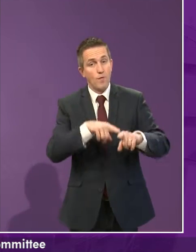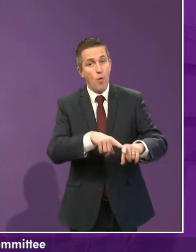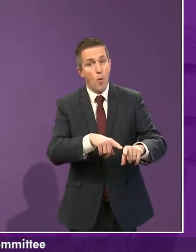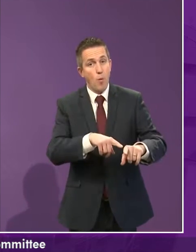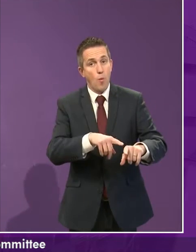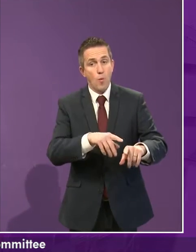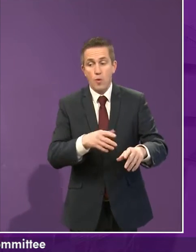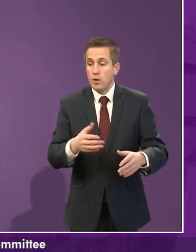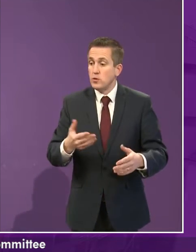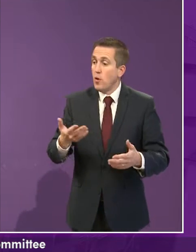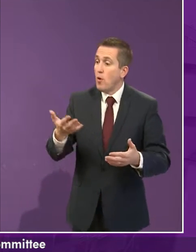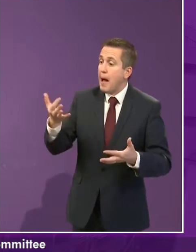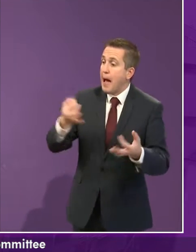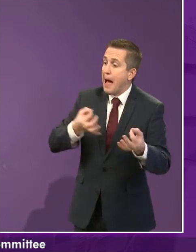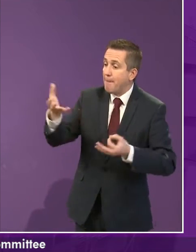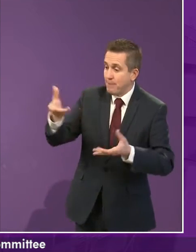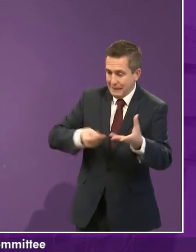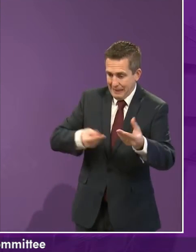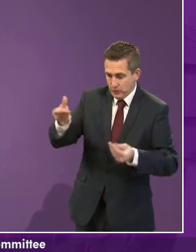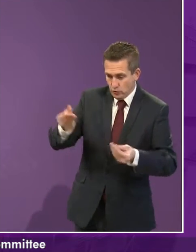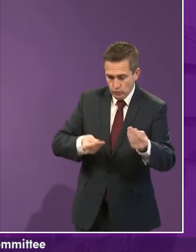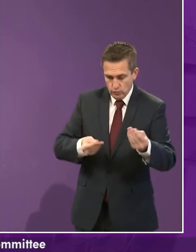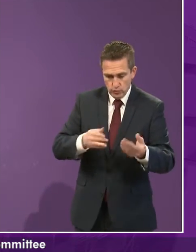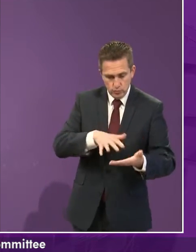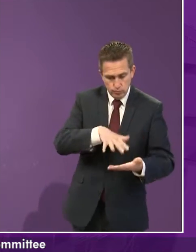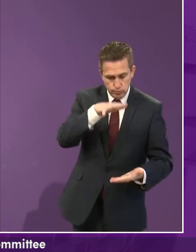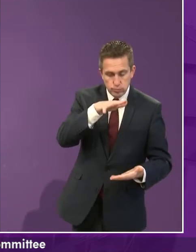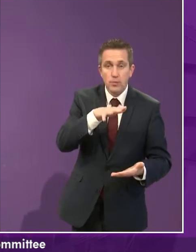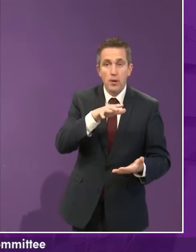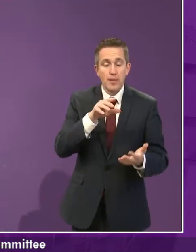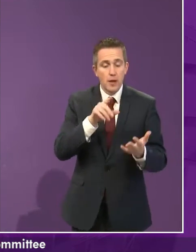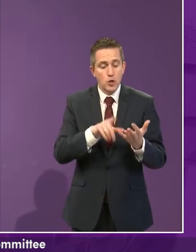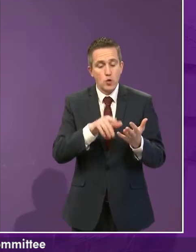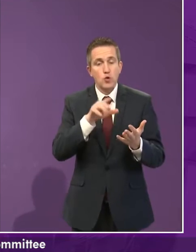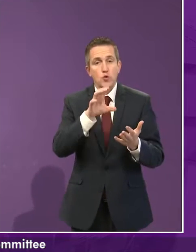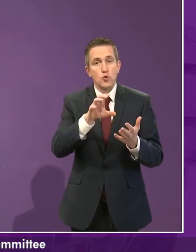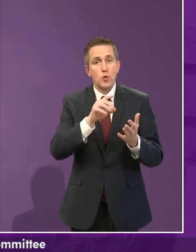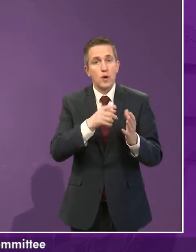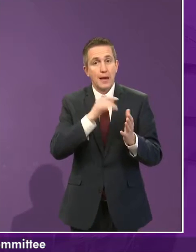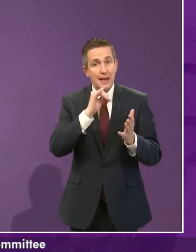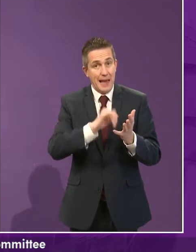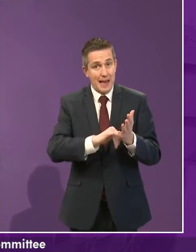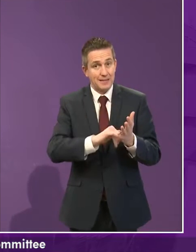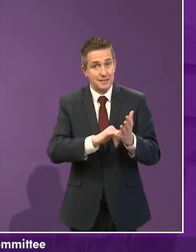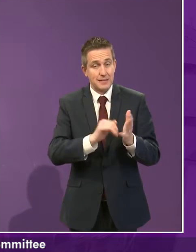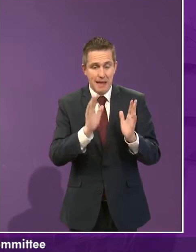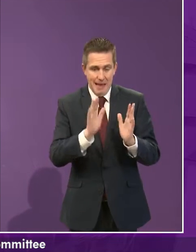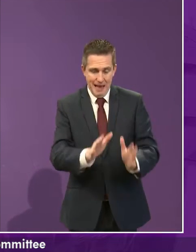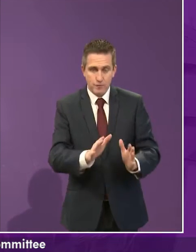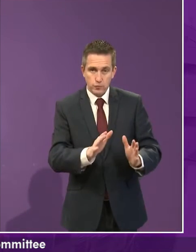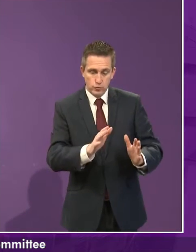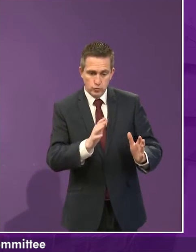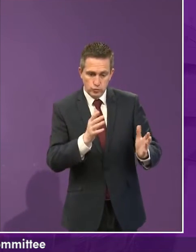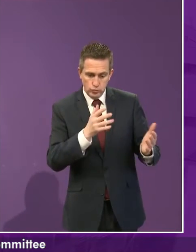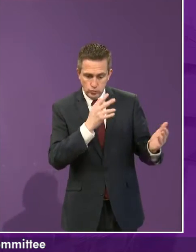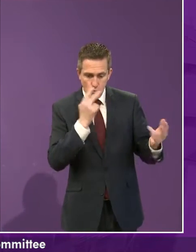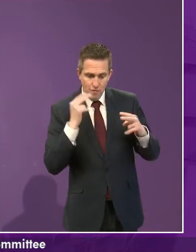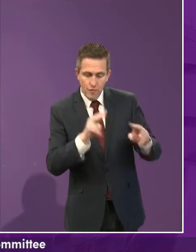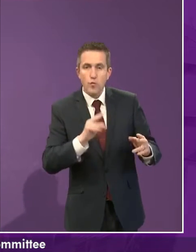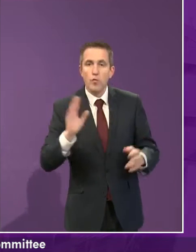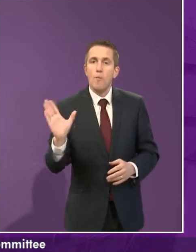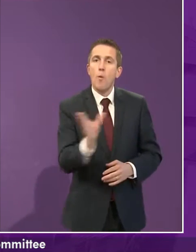are received and are received on time via UCAS are all treated equally, are all